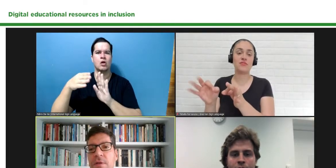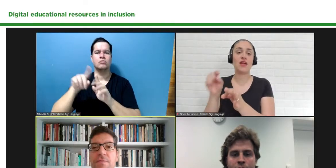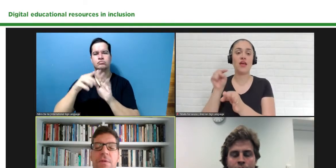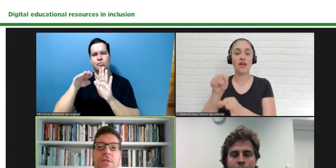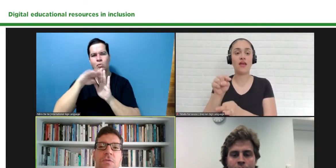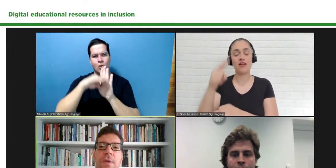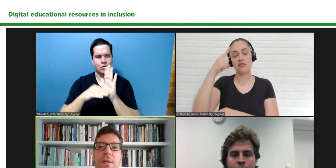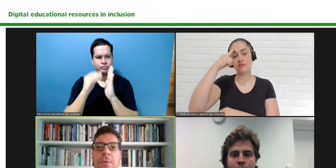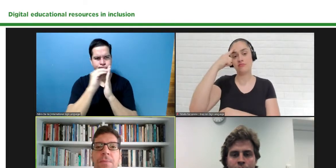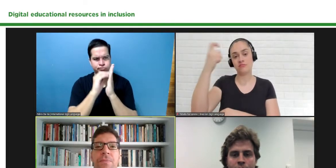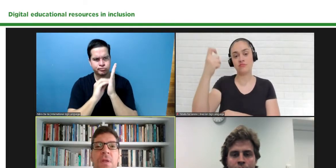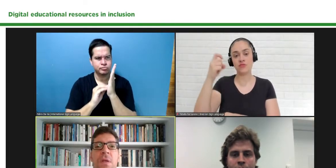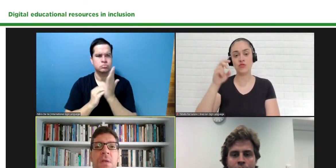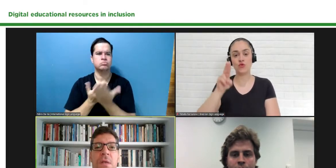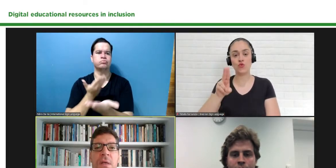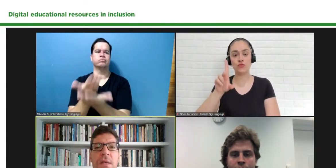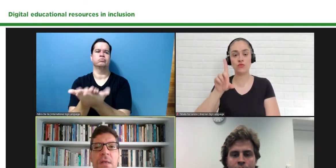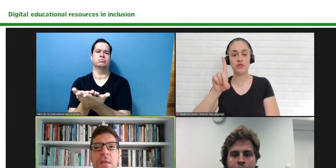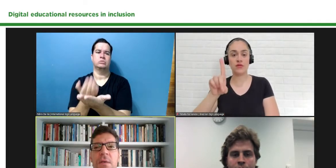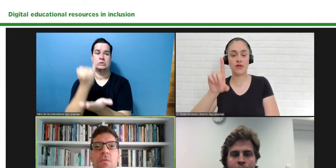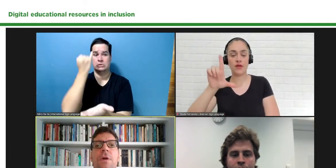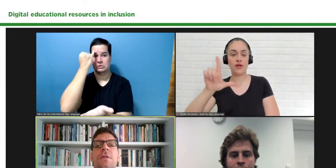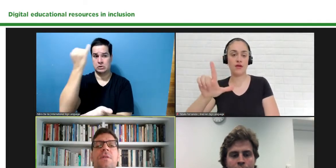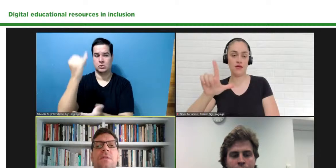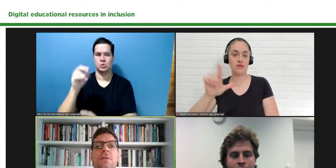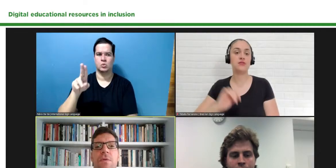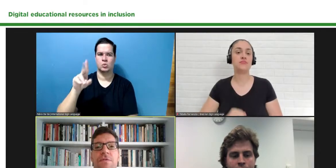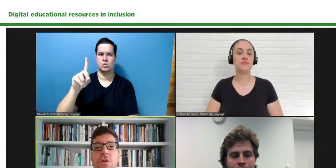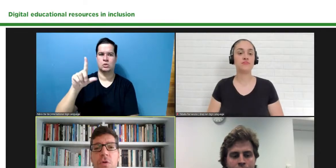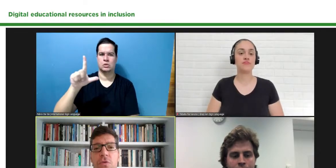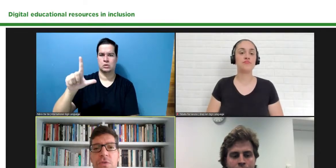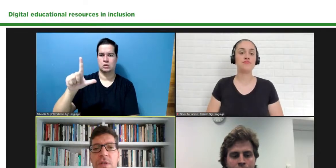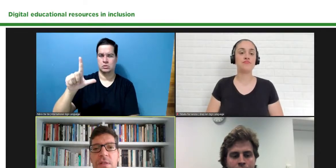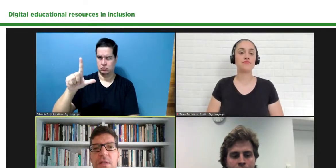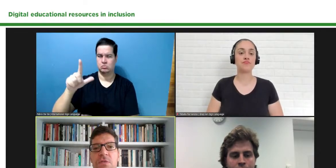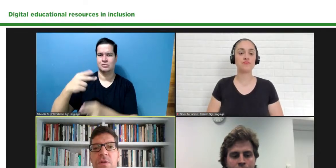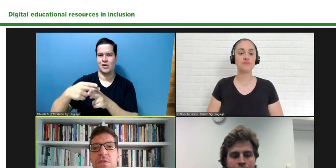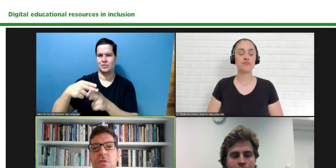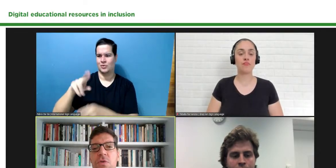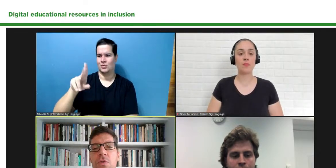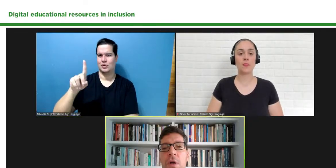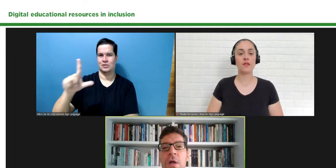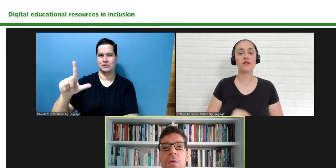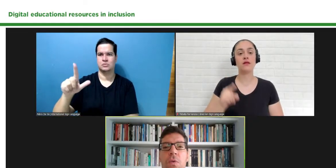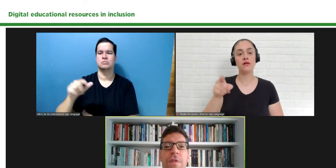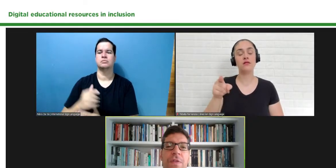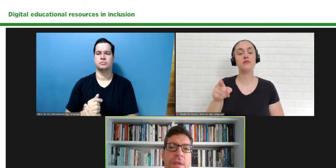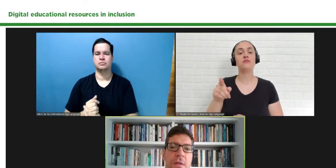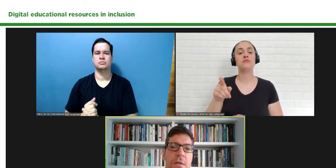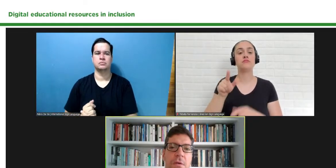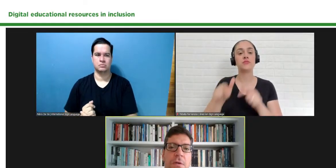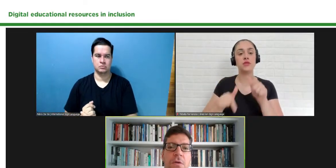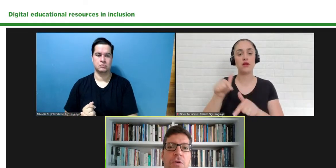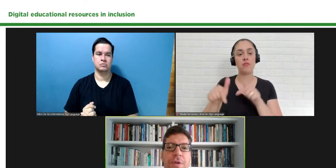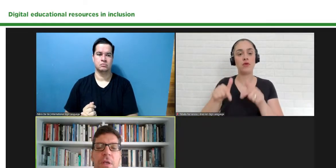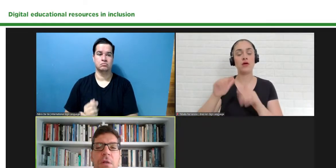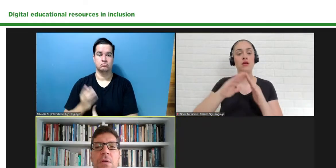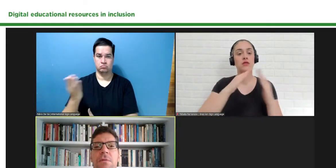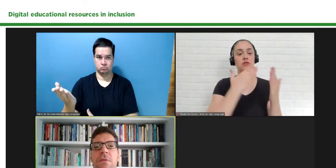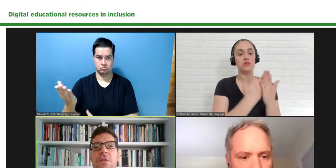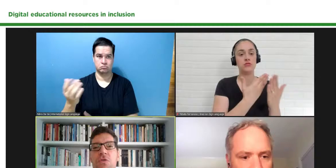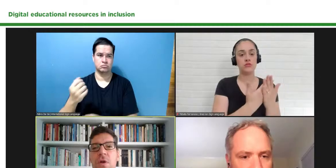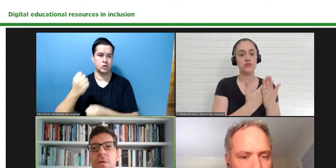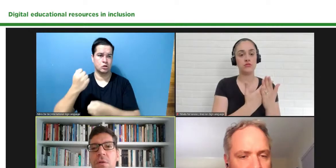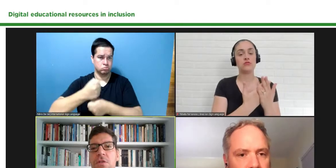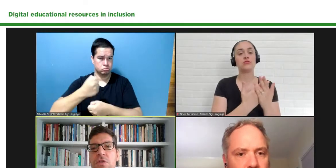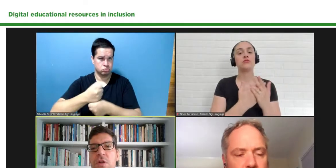UDL, as you may know. He works with schools and districts to rethink